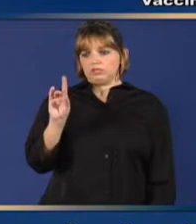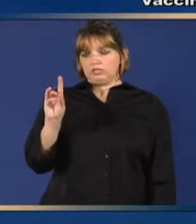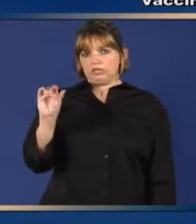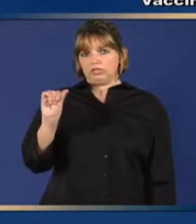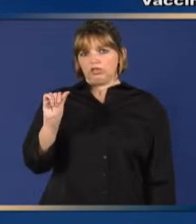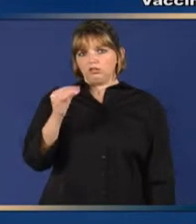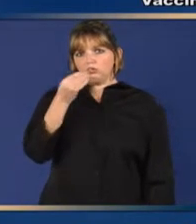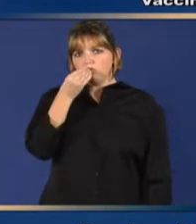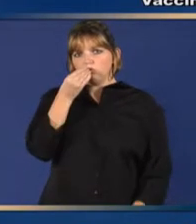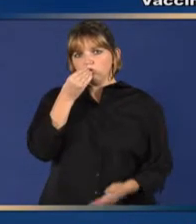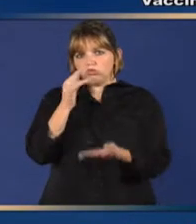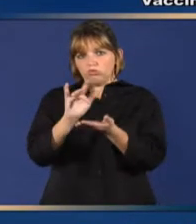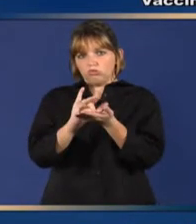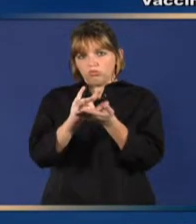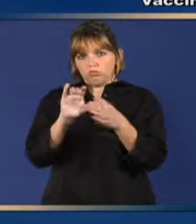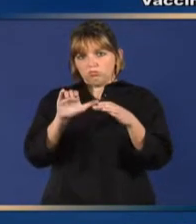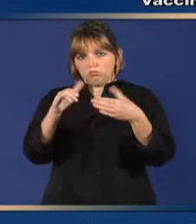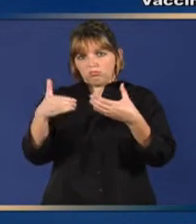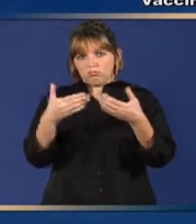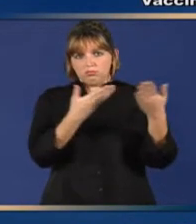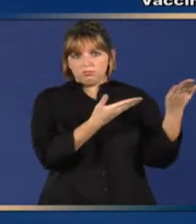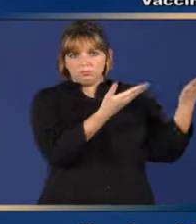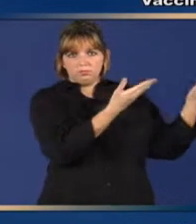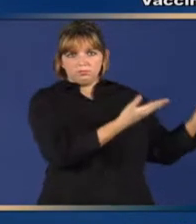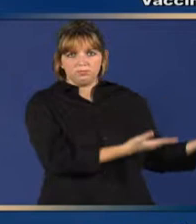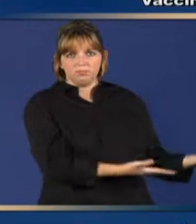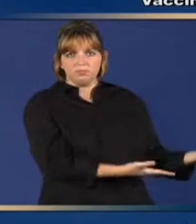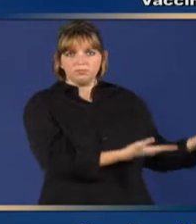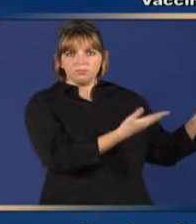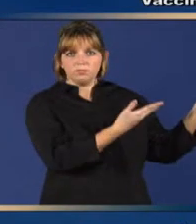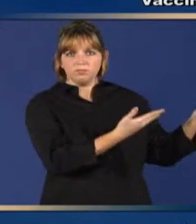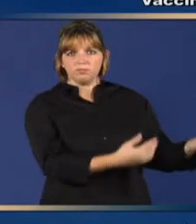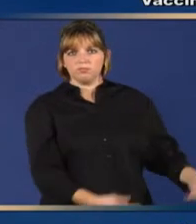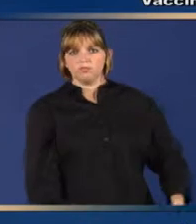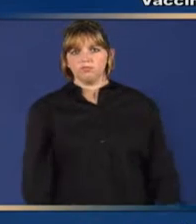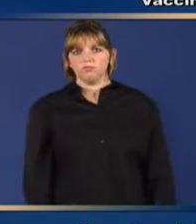www.cispimmunize.org. Food and Drug Administration,